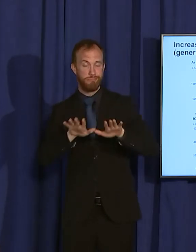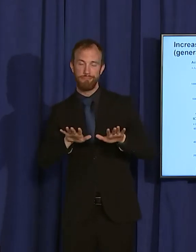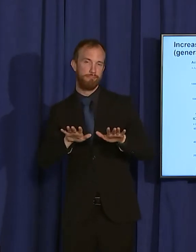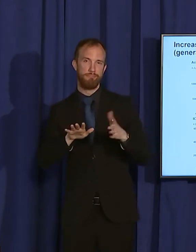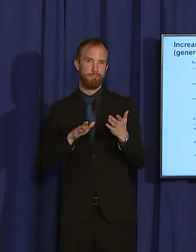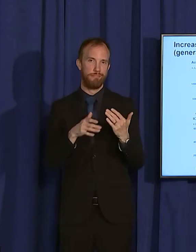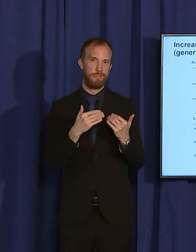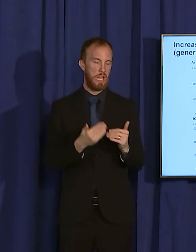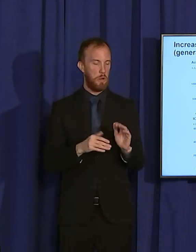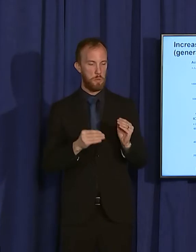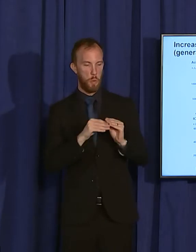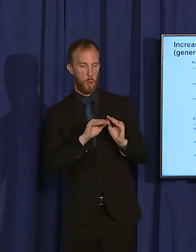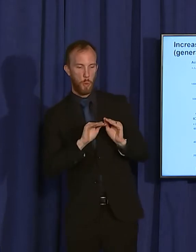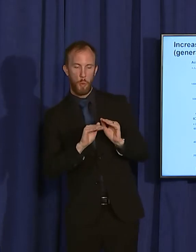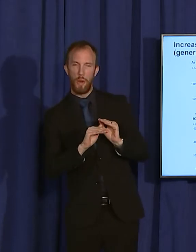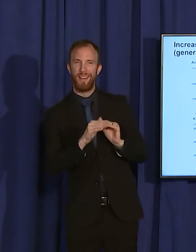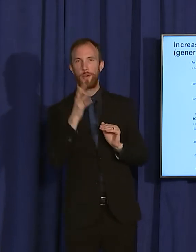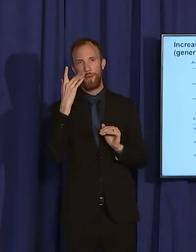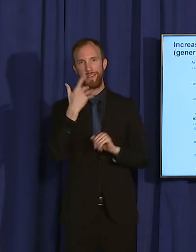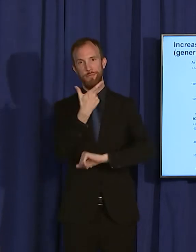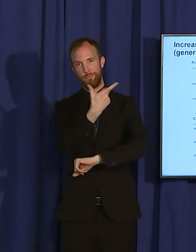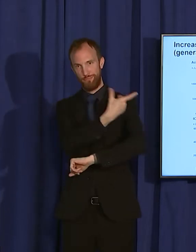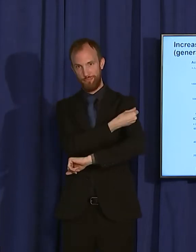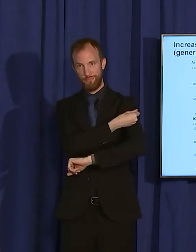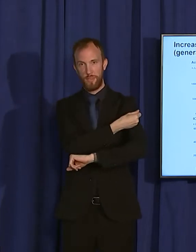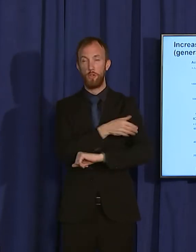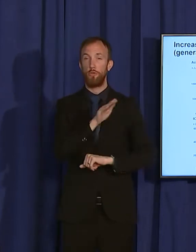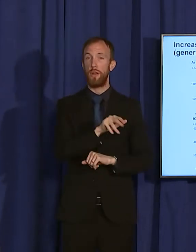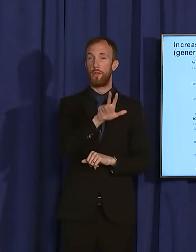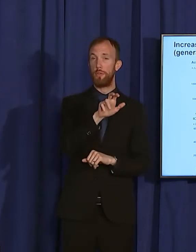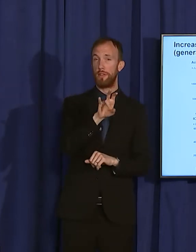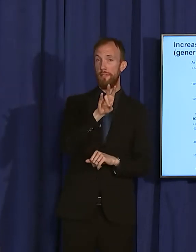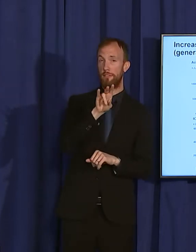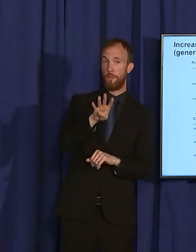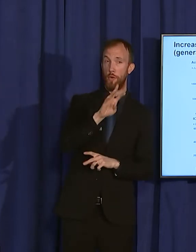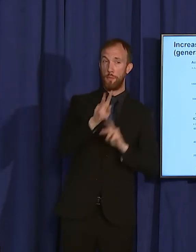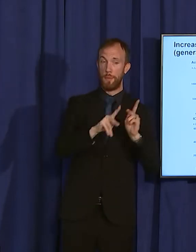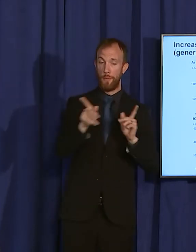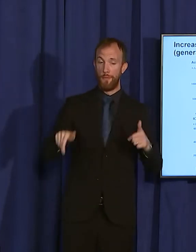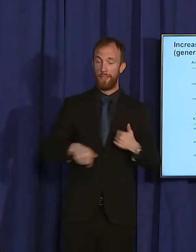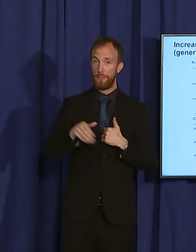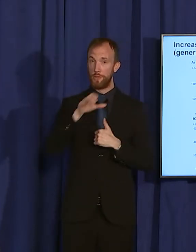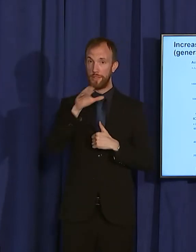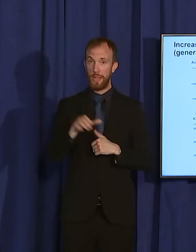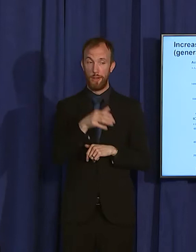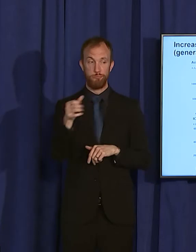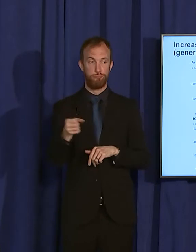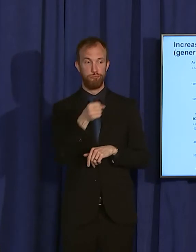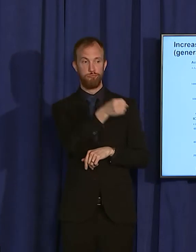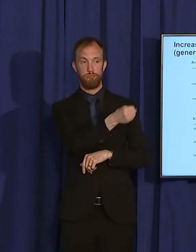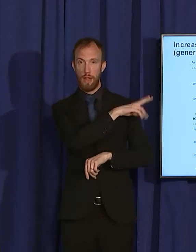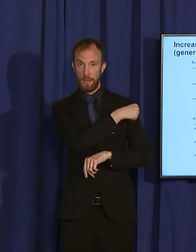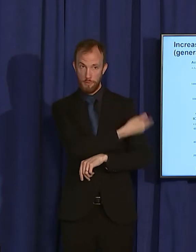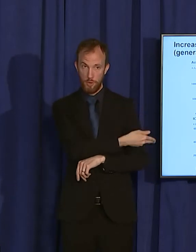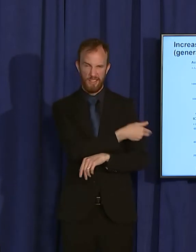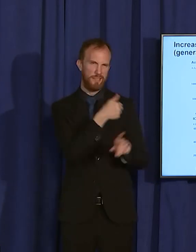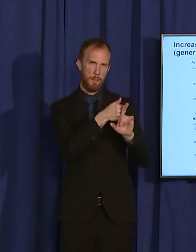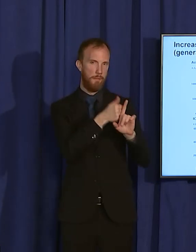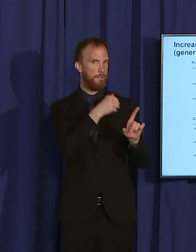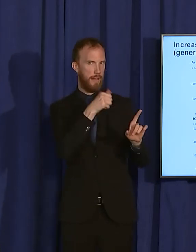We're averaging now 374 Chicagoans are in the hospital with COVID, not in the ICU. That's up from